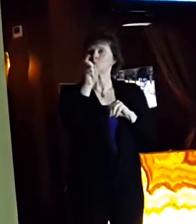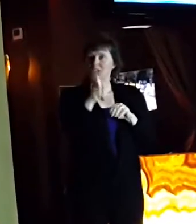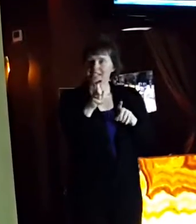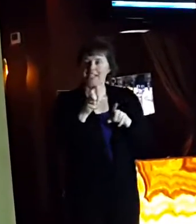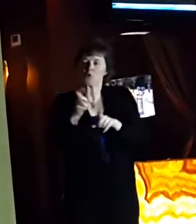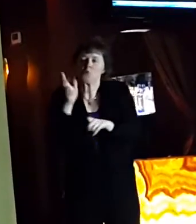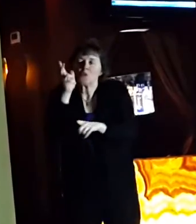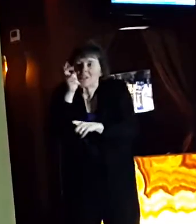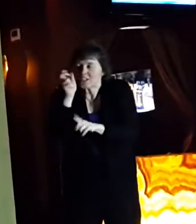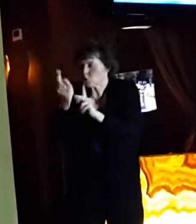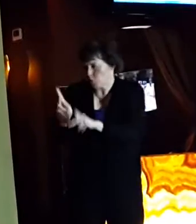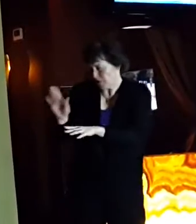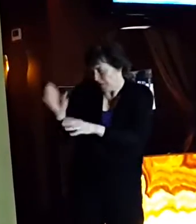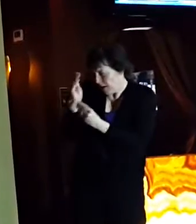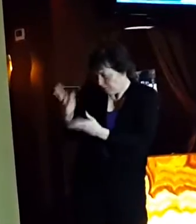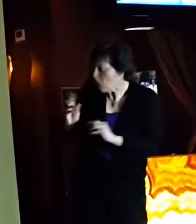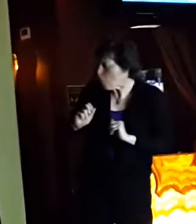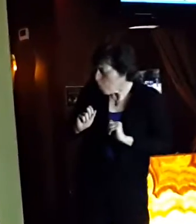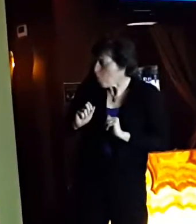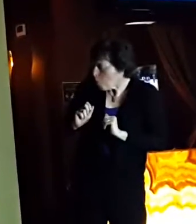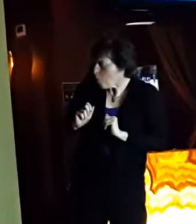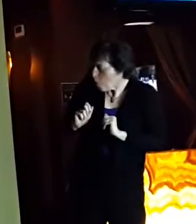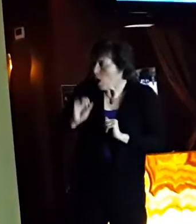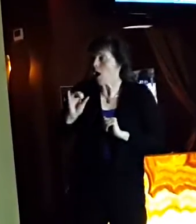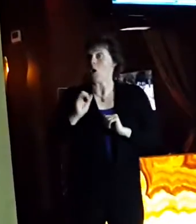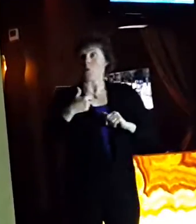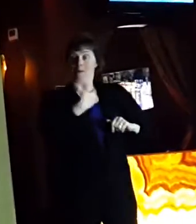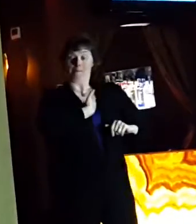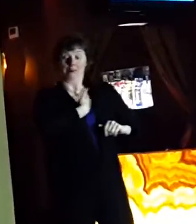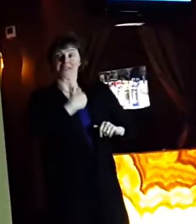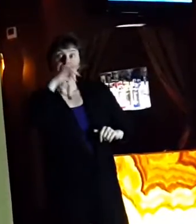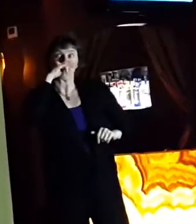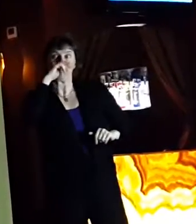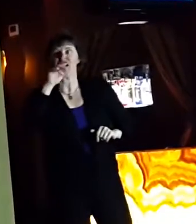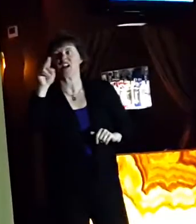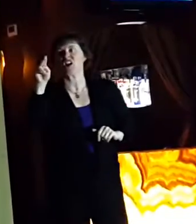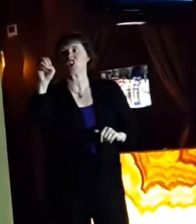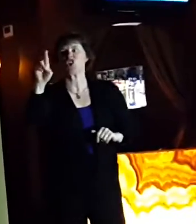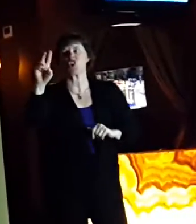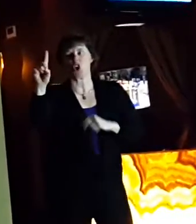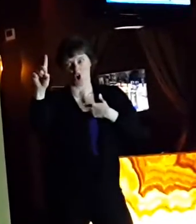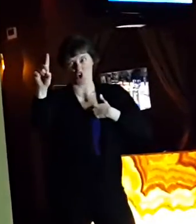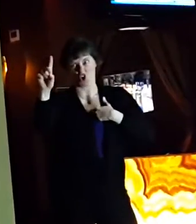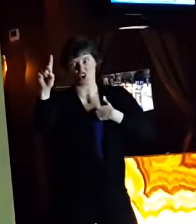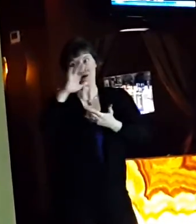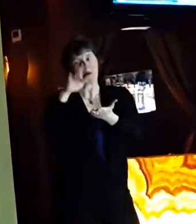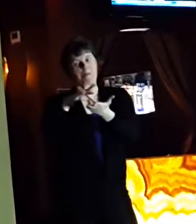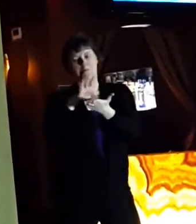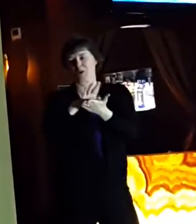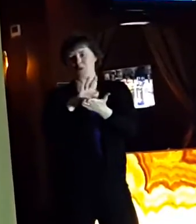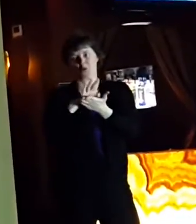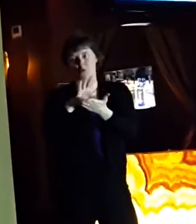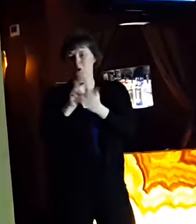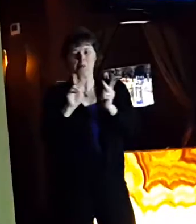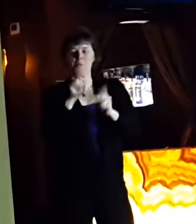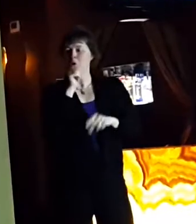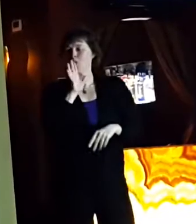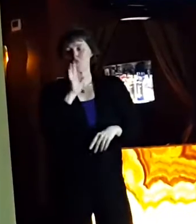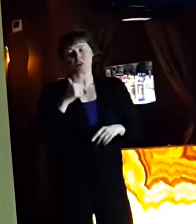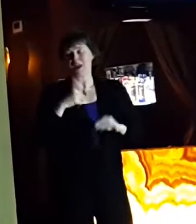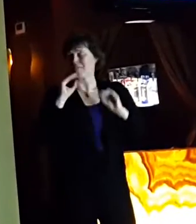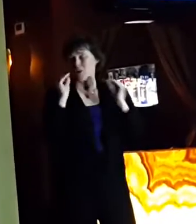to the information and get things out of it. And when I was a kid, I was that nerdy kid in middle school. No one really talked to me. I did like